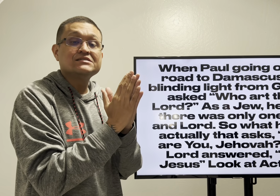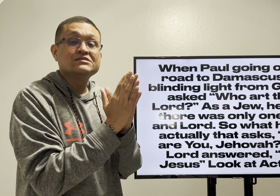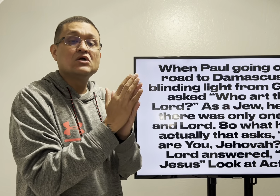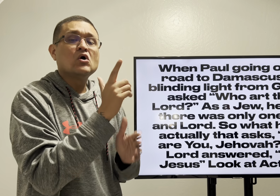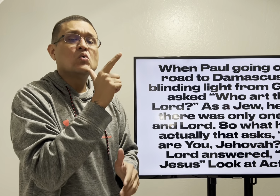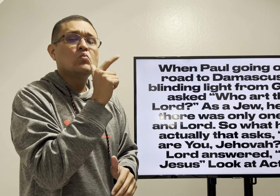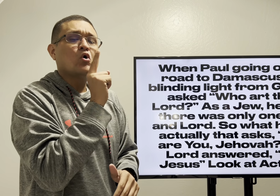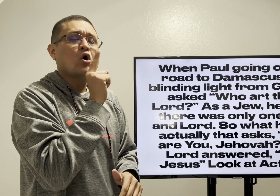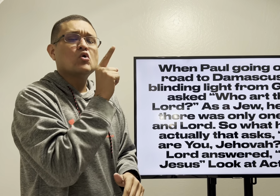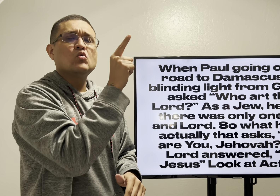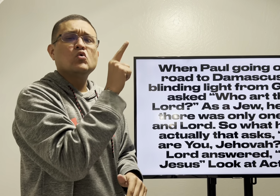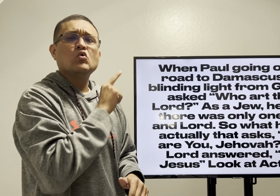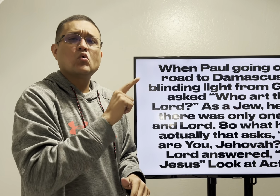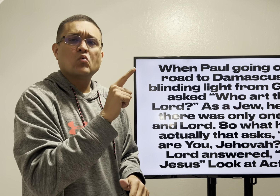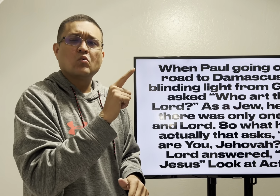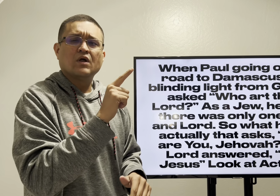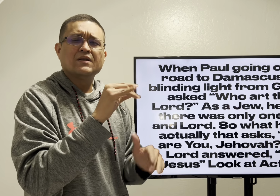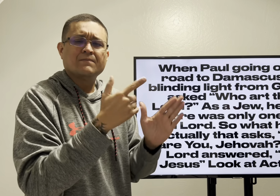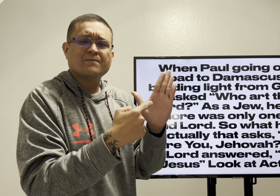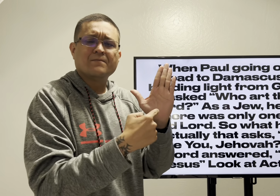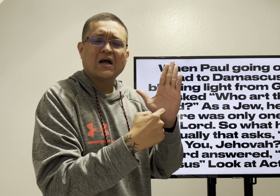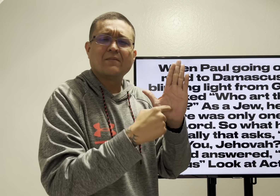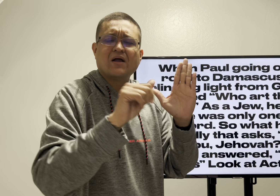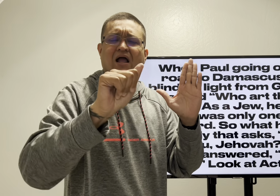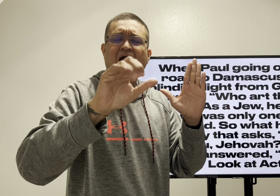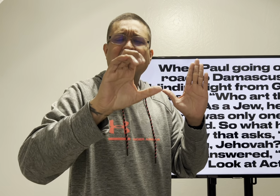He asked, Who art thou, Lord?